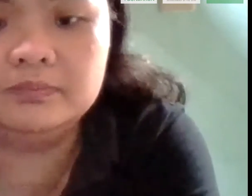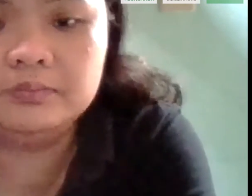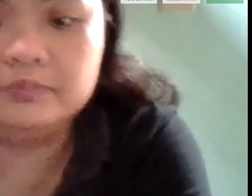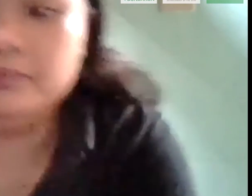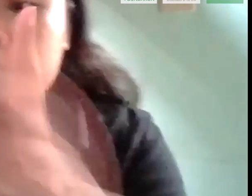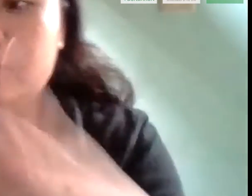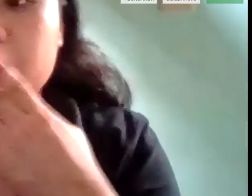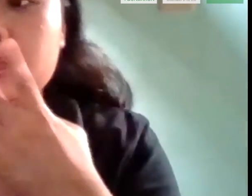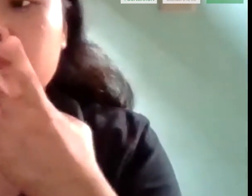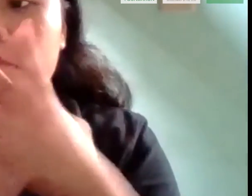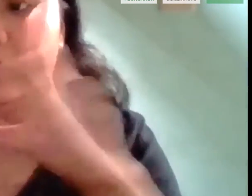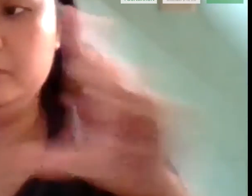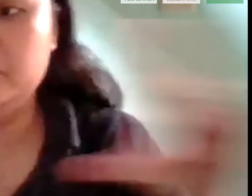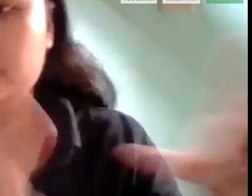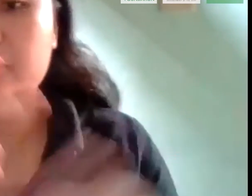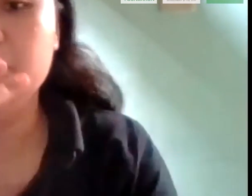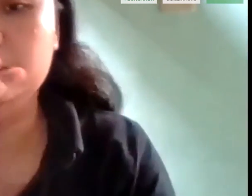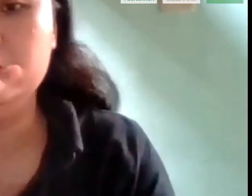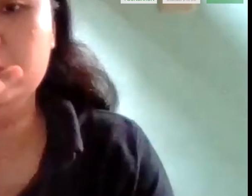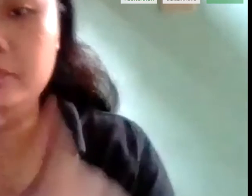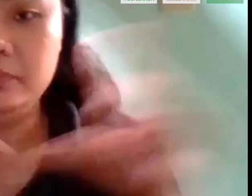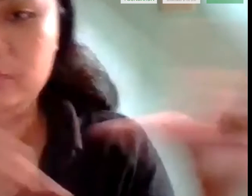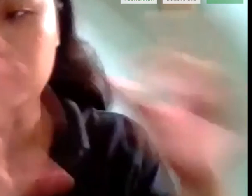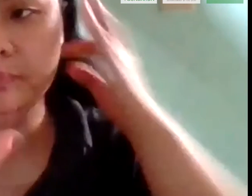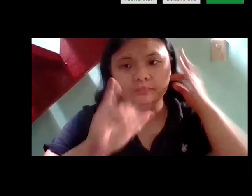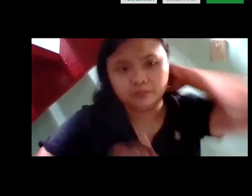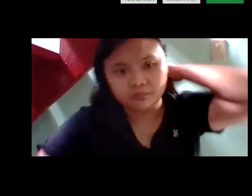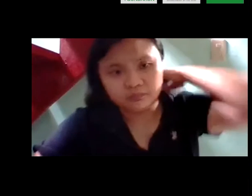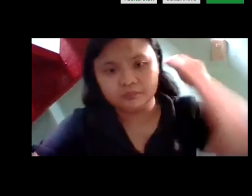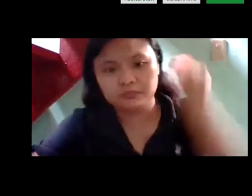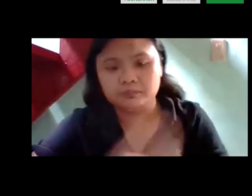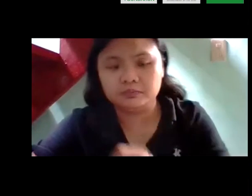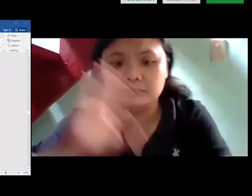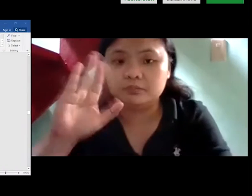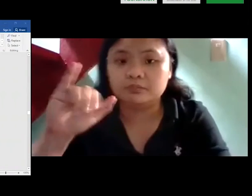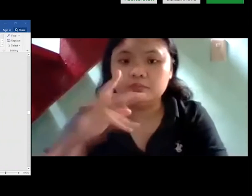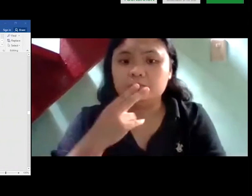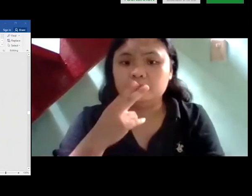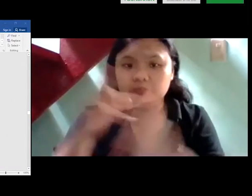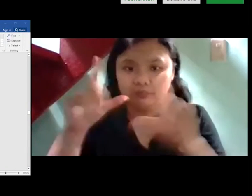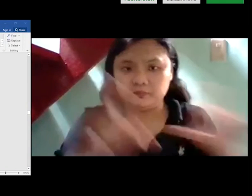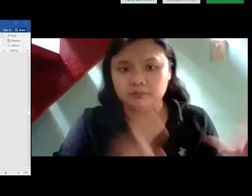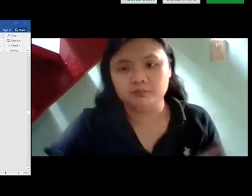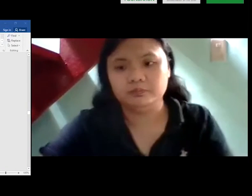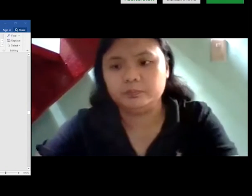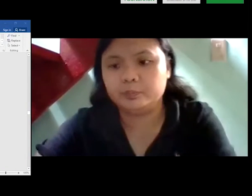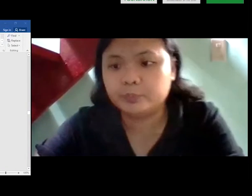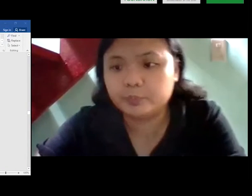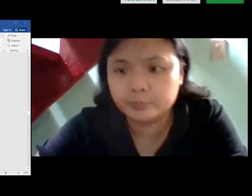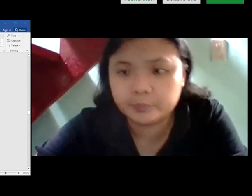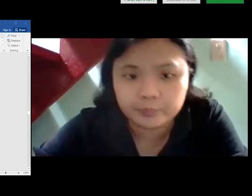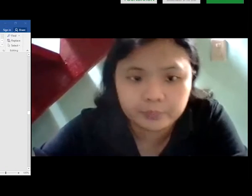Give me permission to share again. Okay. All right. I may have confused you. The first